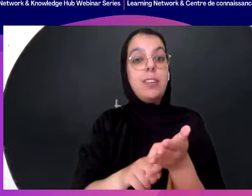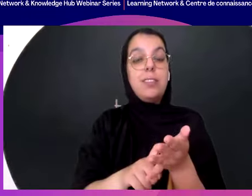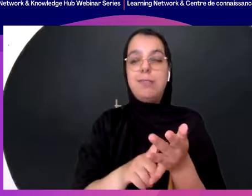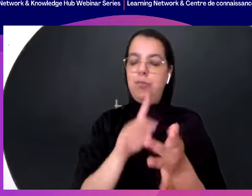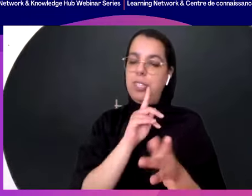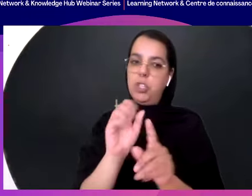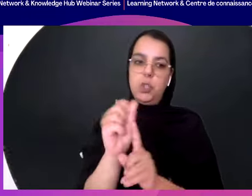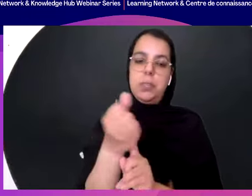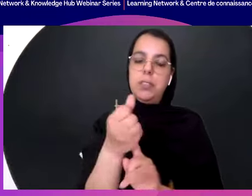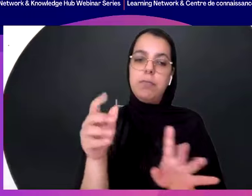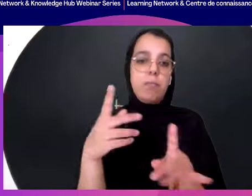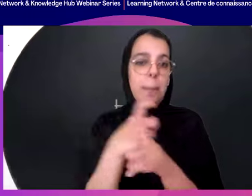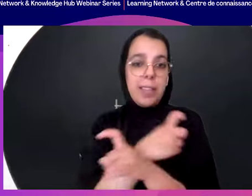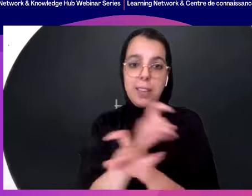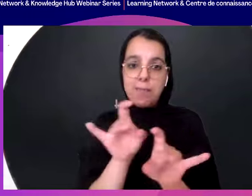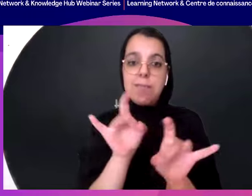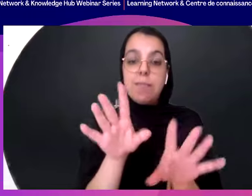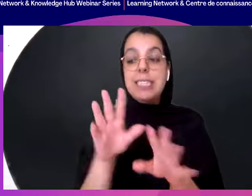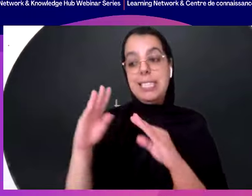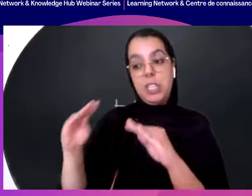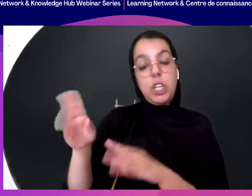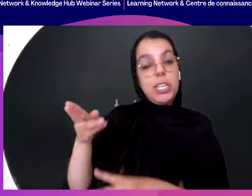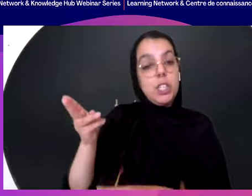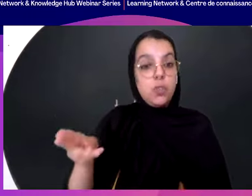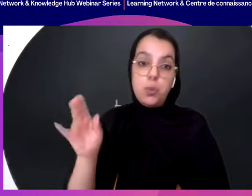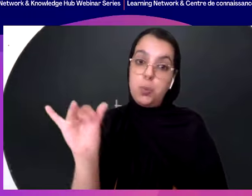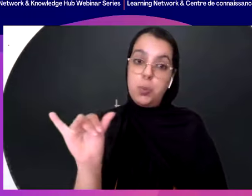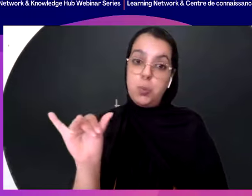is and teaching the history while also